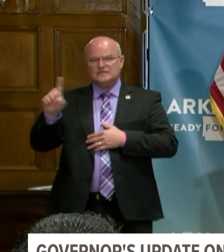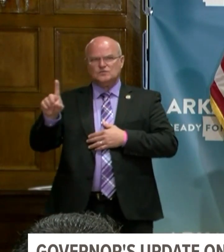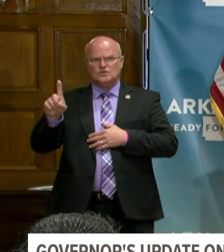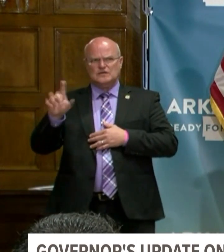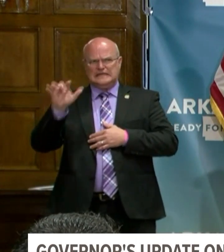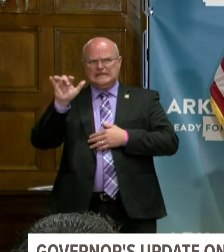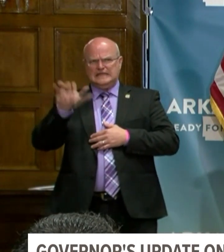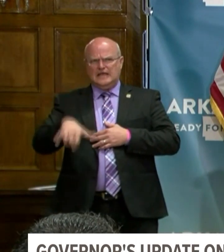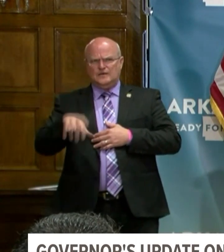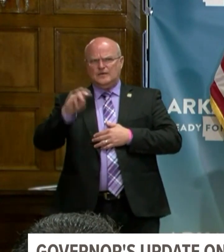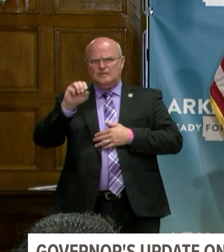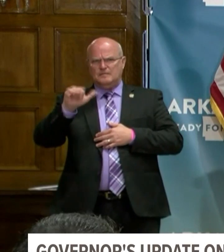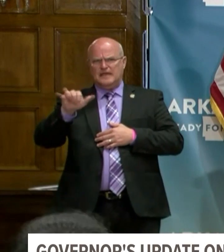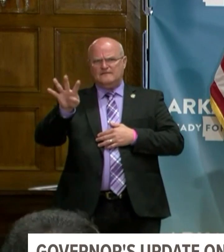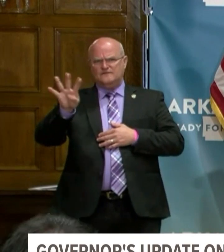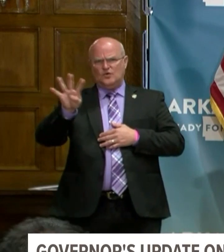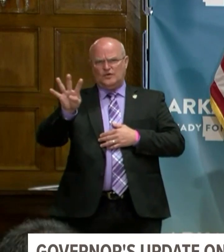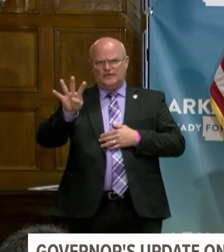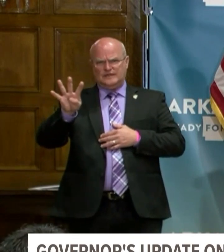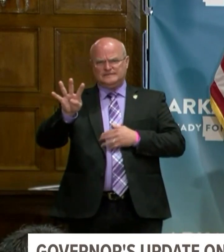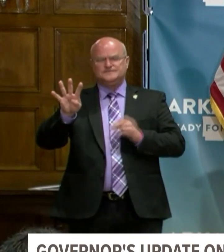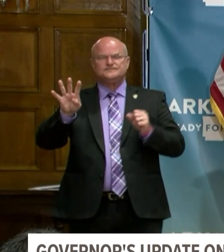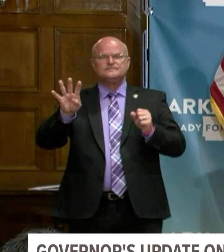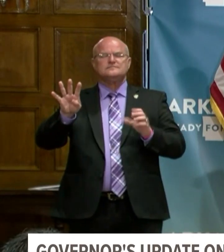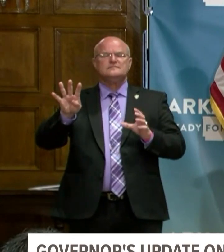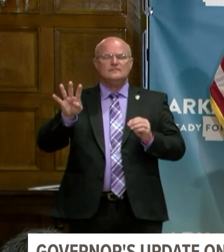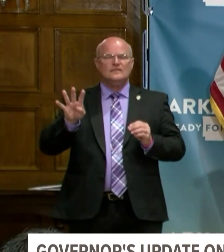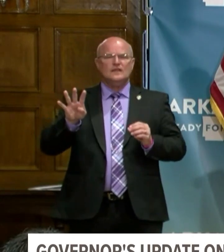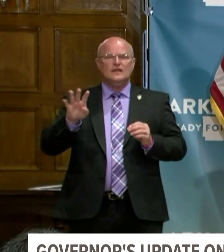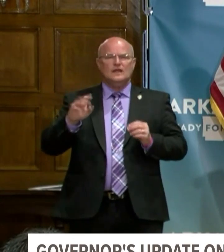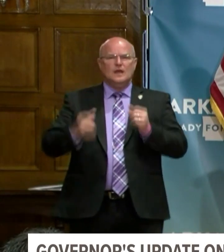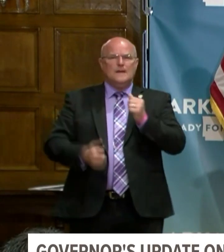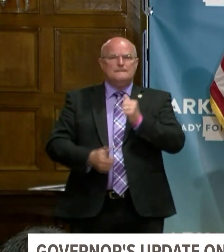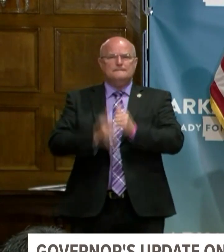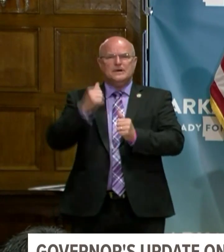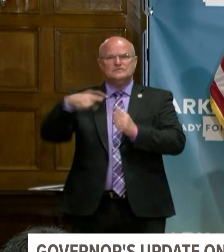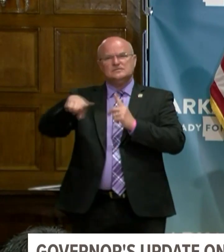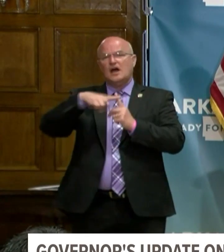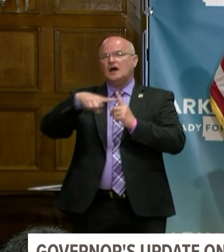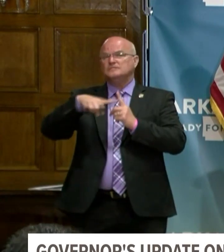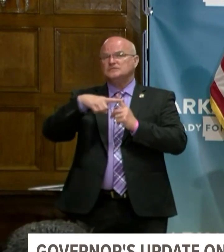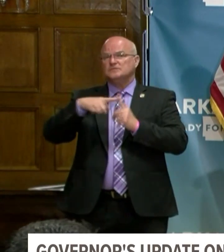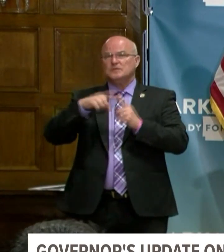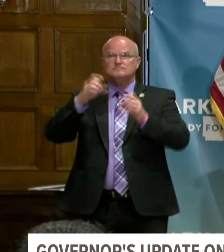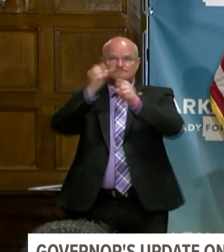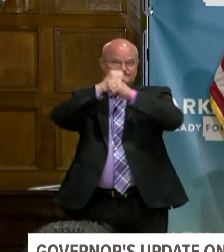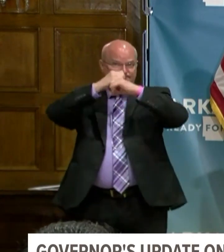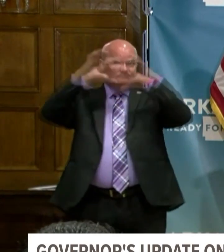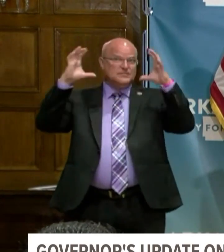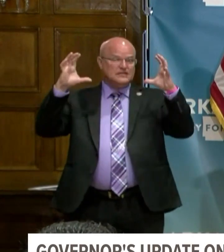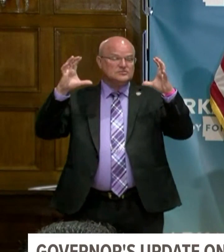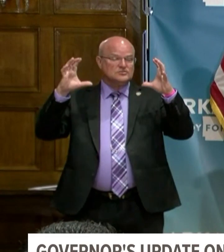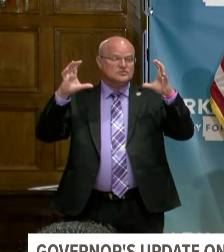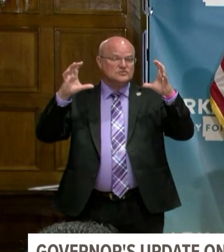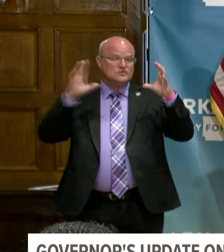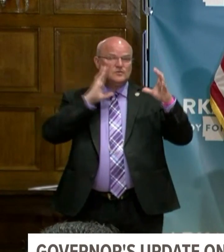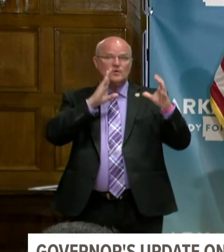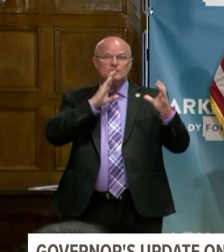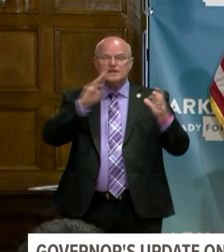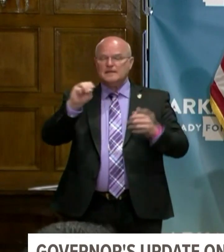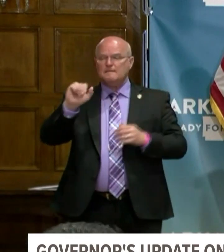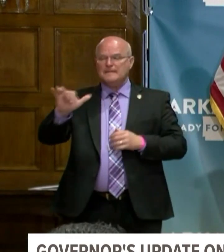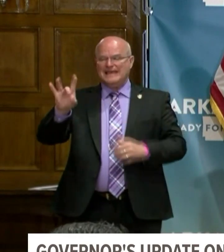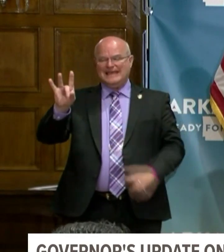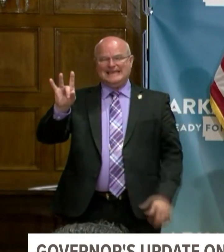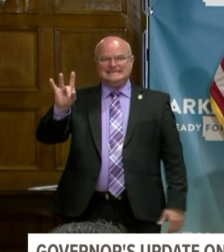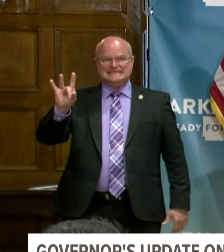which was May 4th. And so in the most optimum picture, it would be